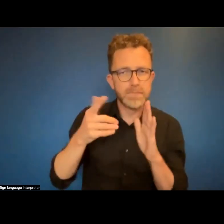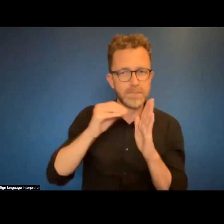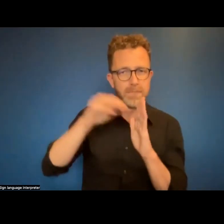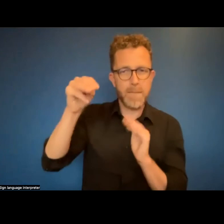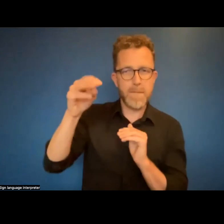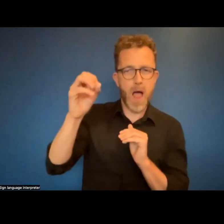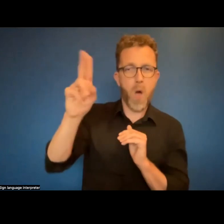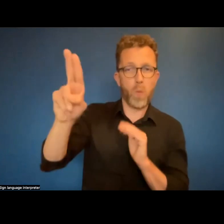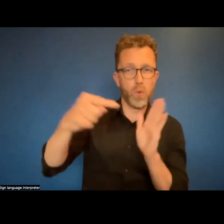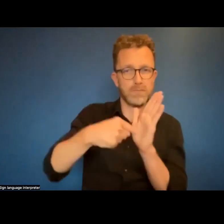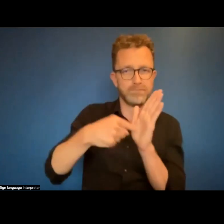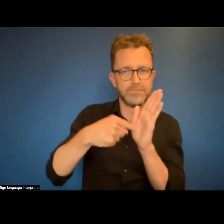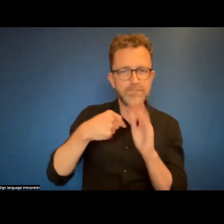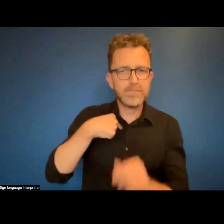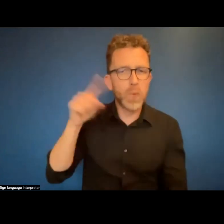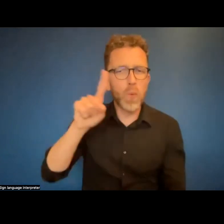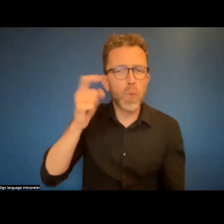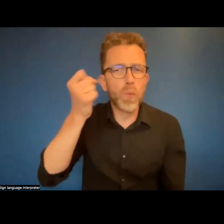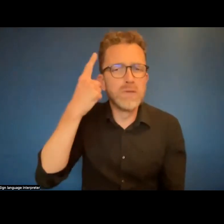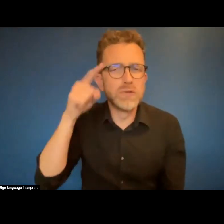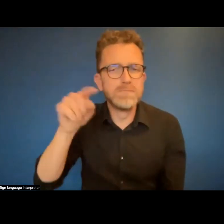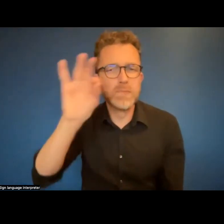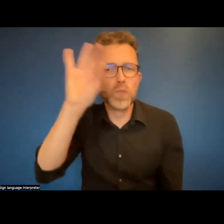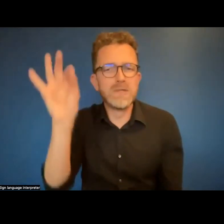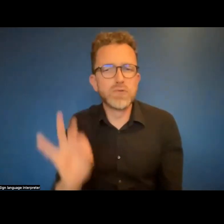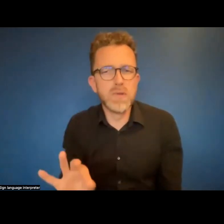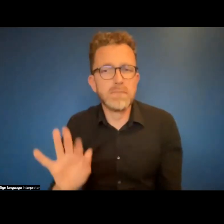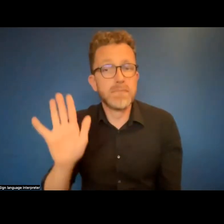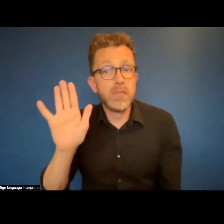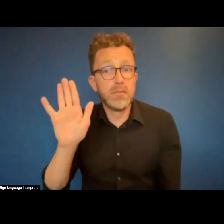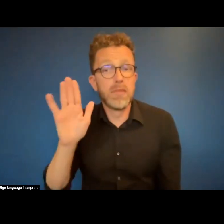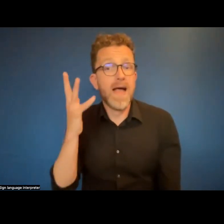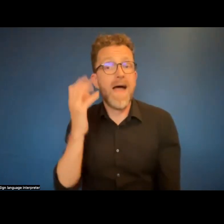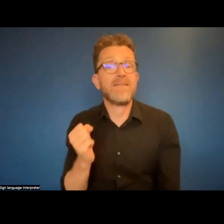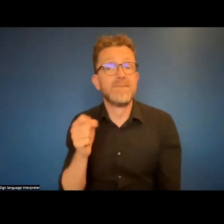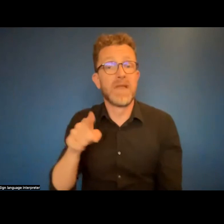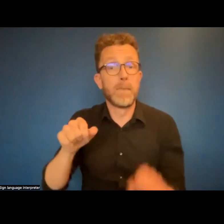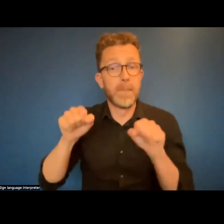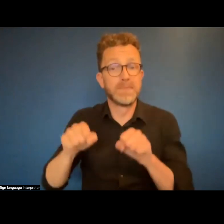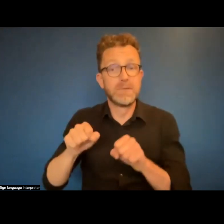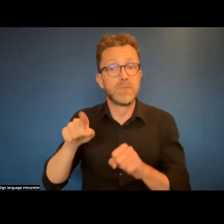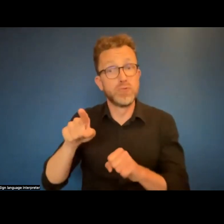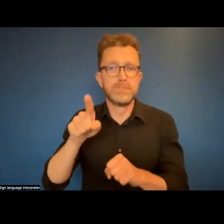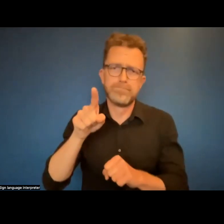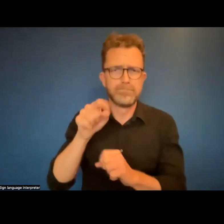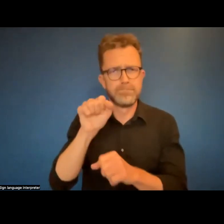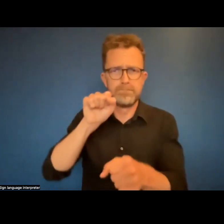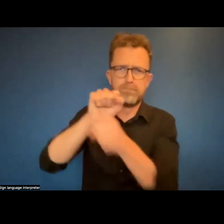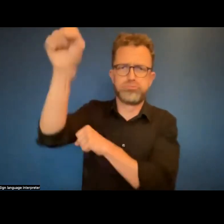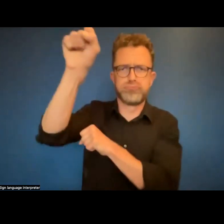something we can do as well after this meeting. And that is all,